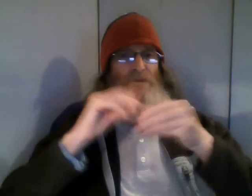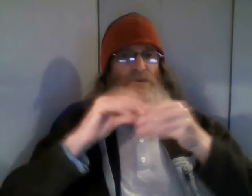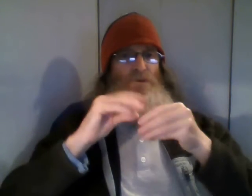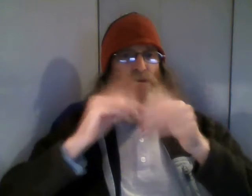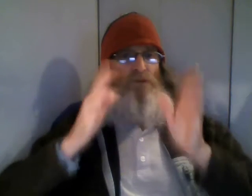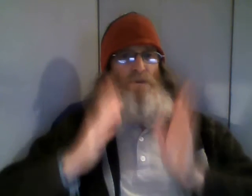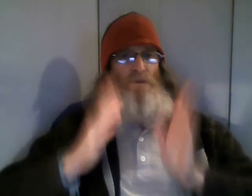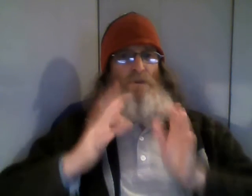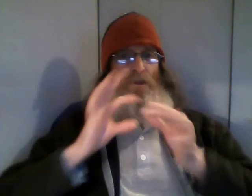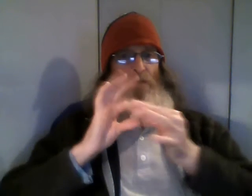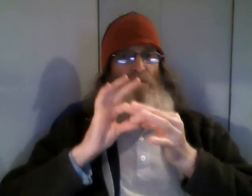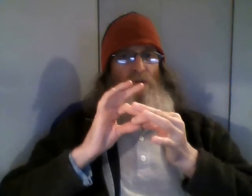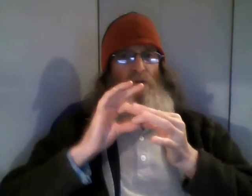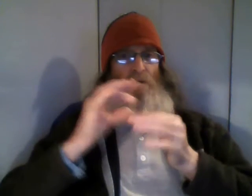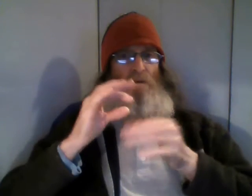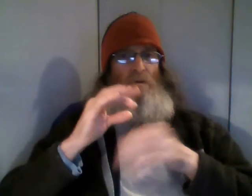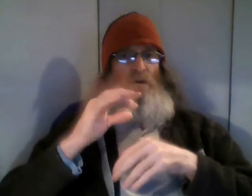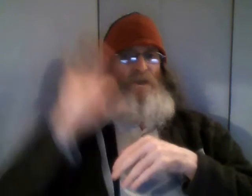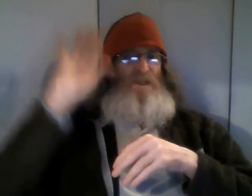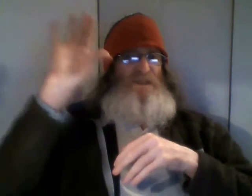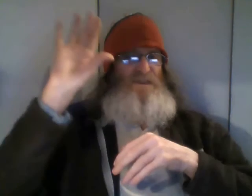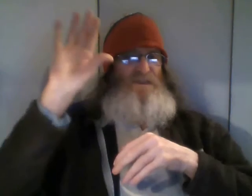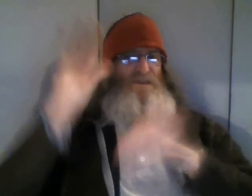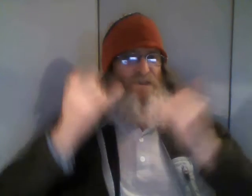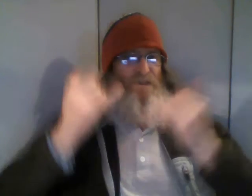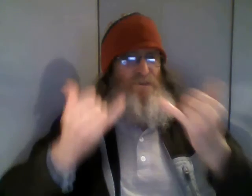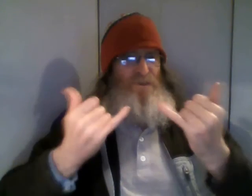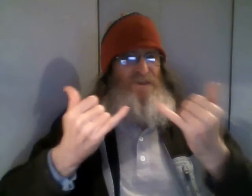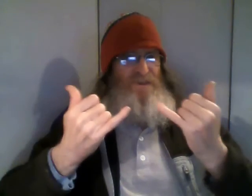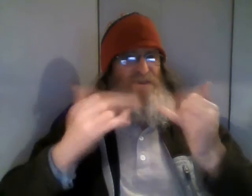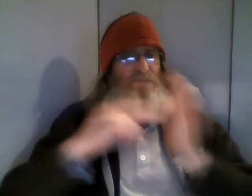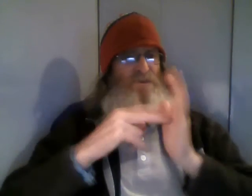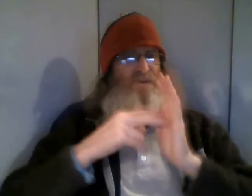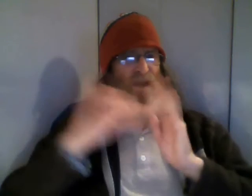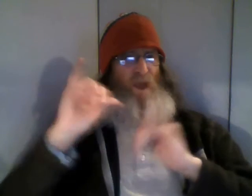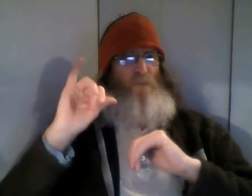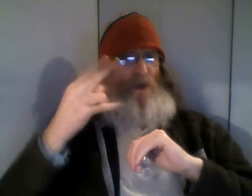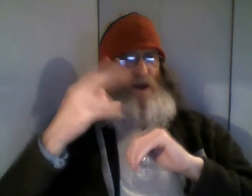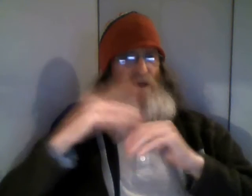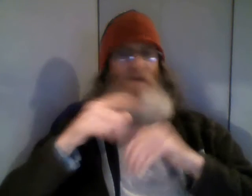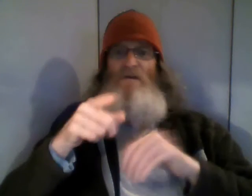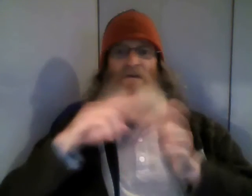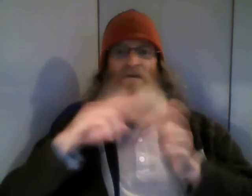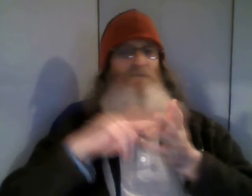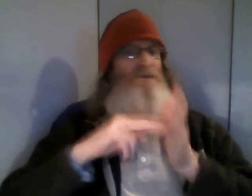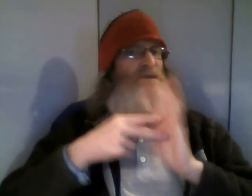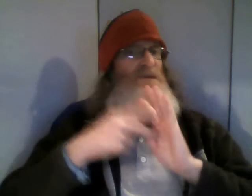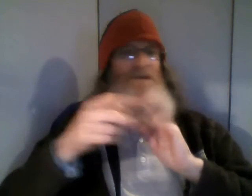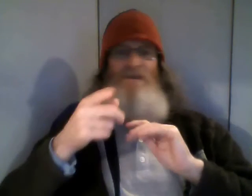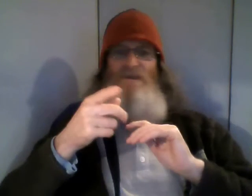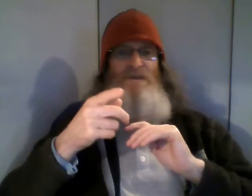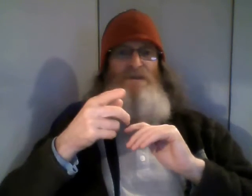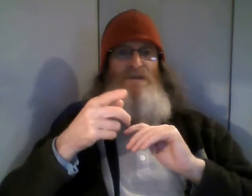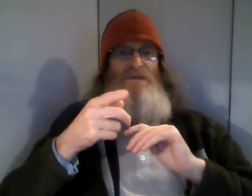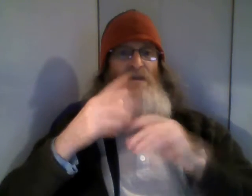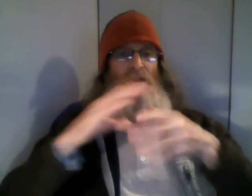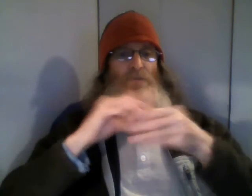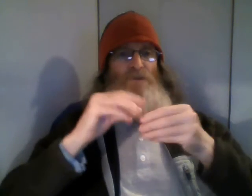expenses like prescription drugs, dental care, and vision care, and unexpected expenses like physiotherapists, chiropractors, home care, and